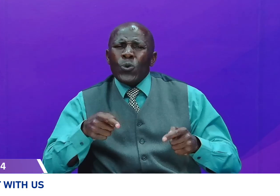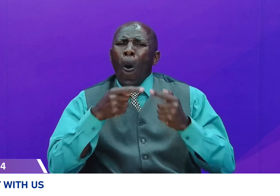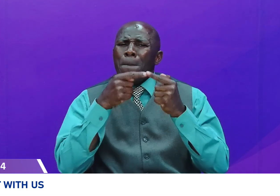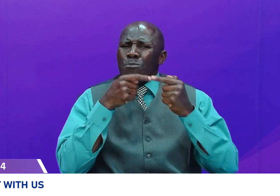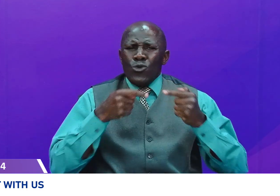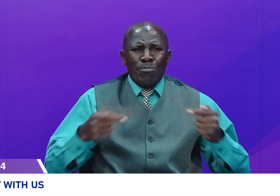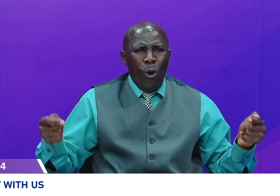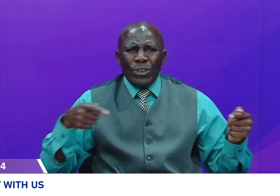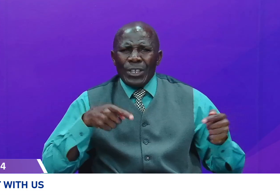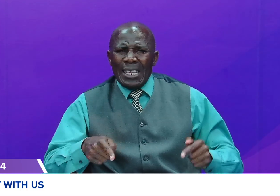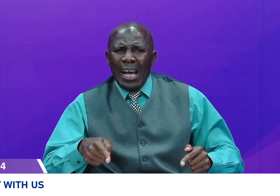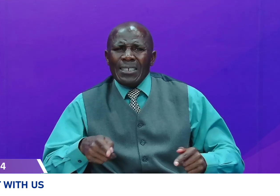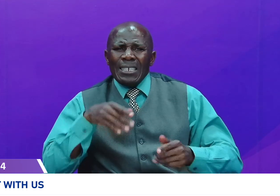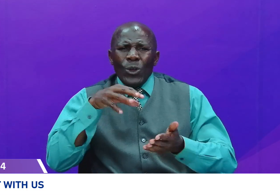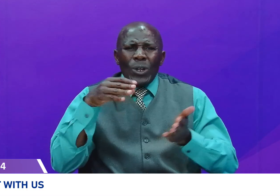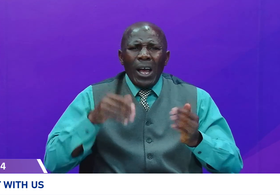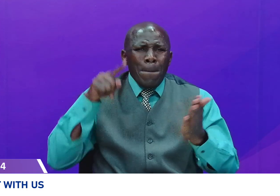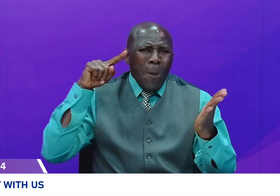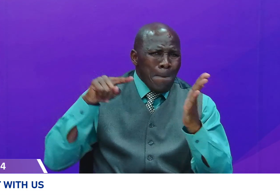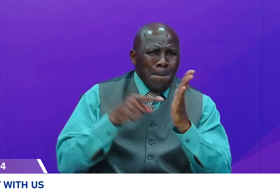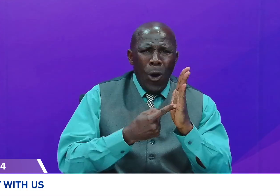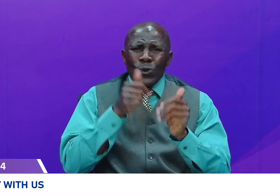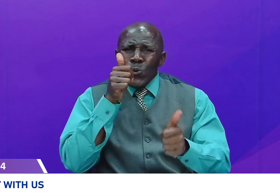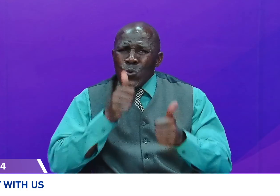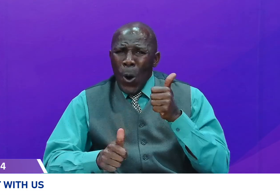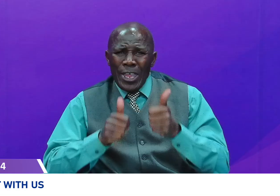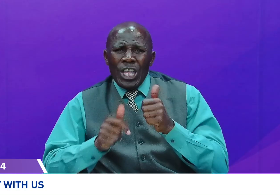the Directorate of Alcoholic Drinks Control.